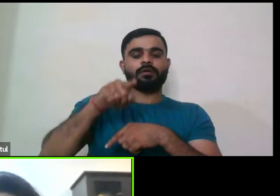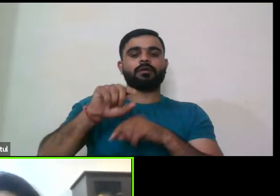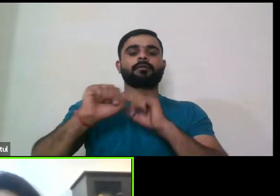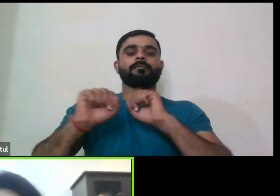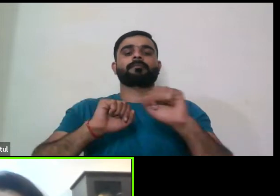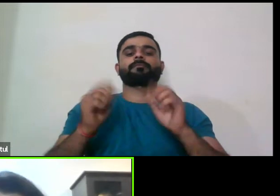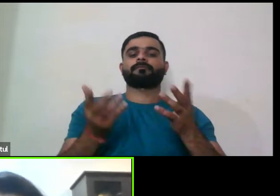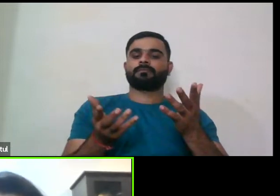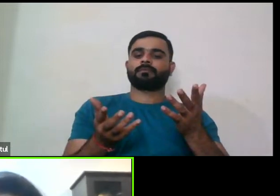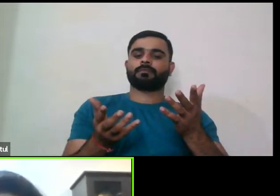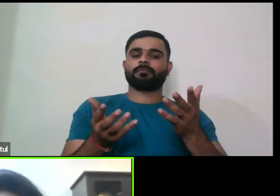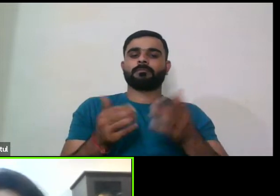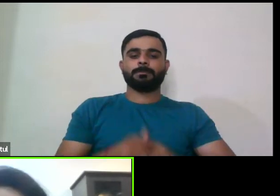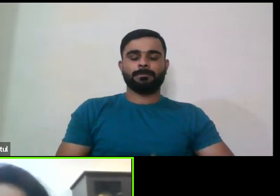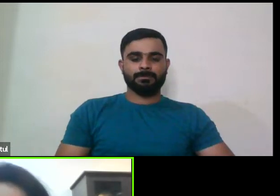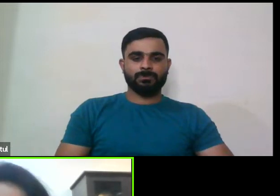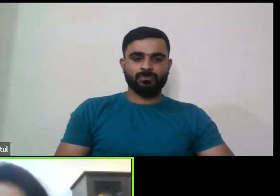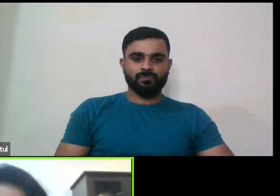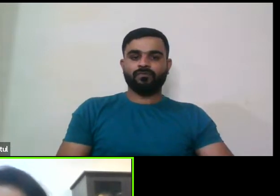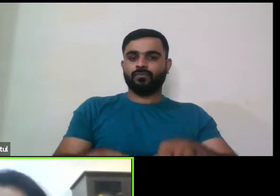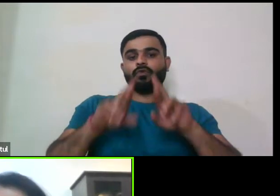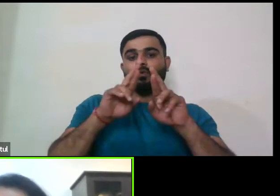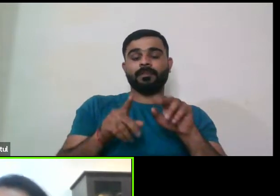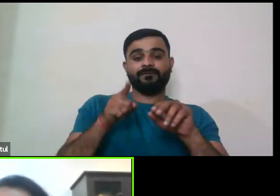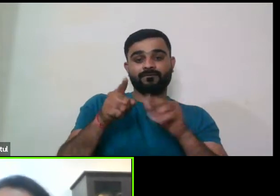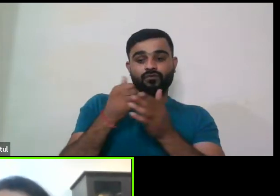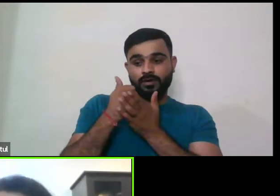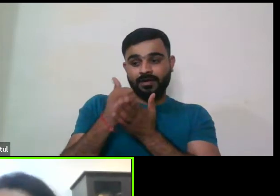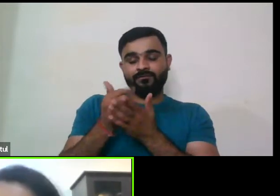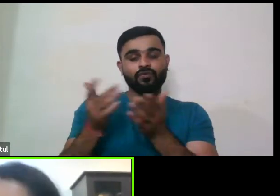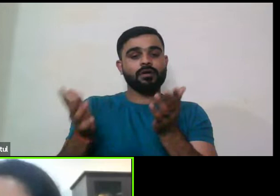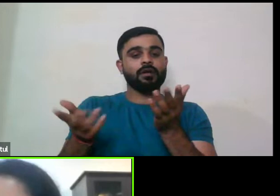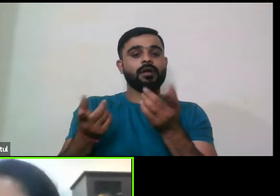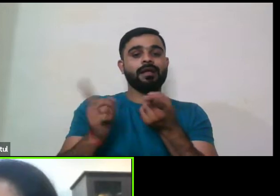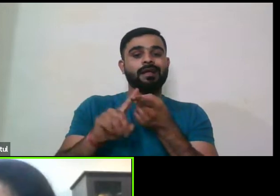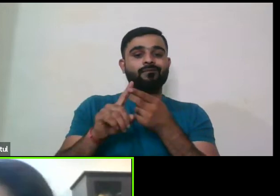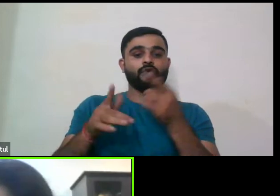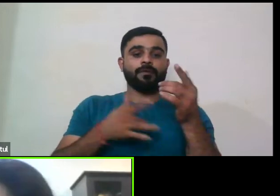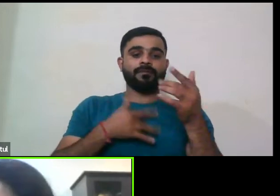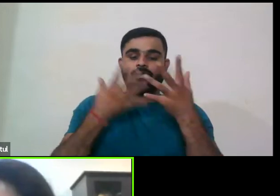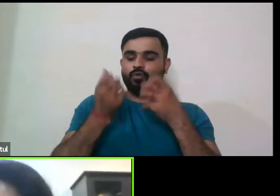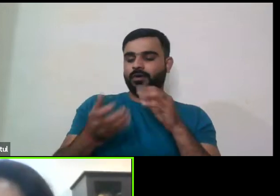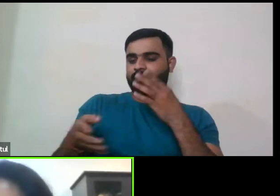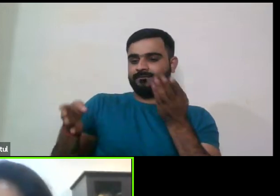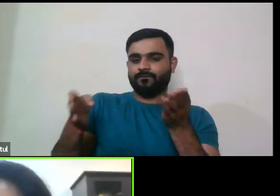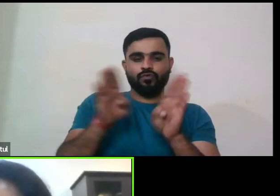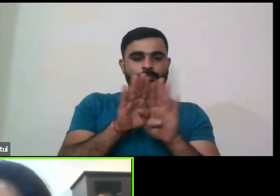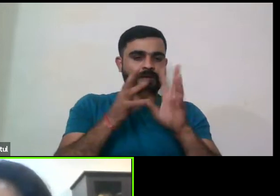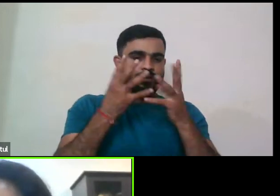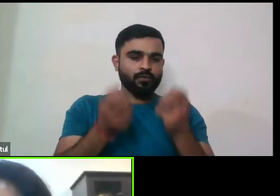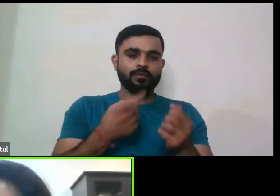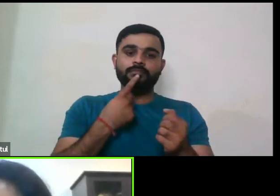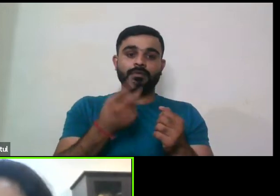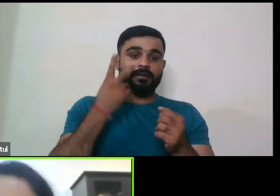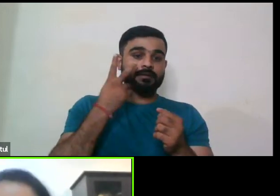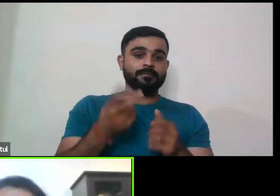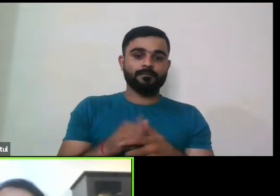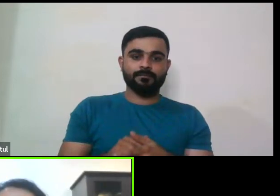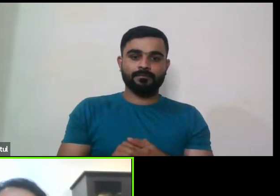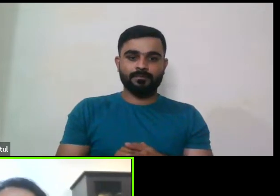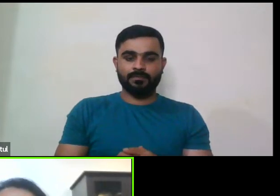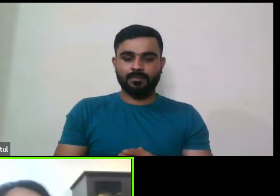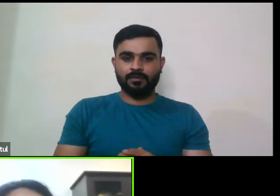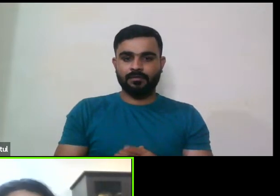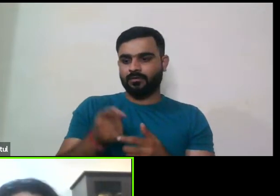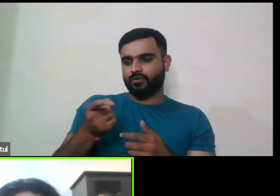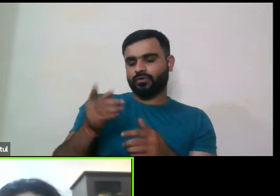own good. And hopefully that will happen. But I don't want to end on this note. I want to see, what